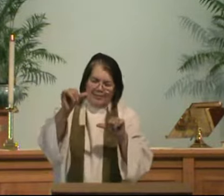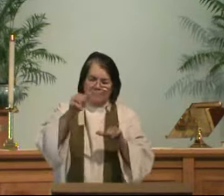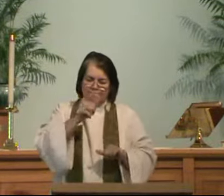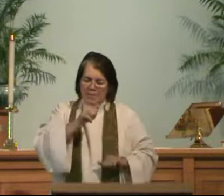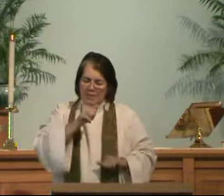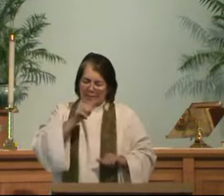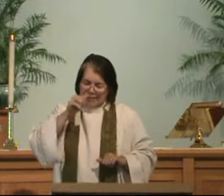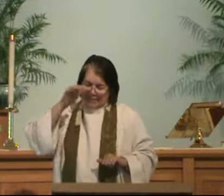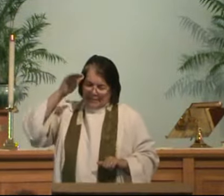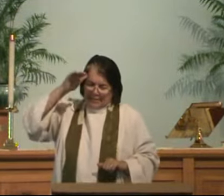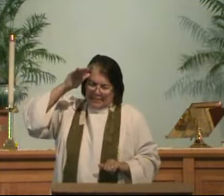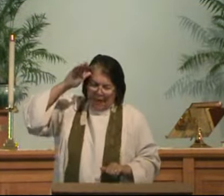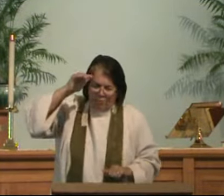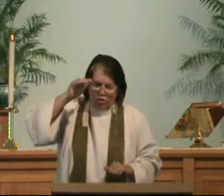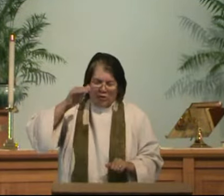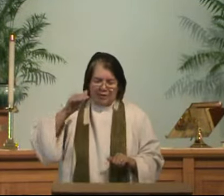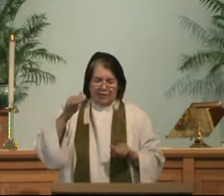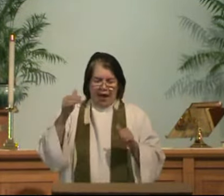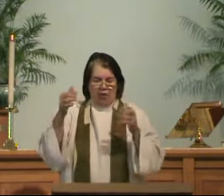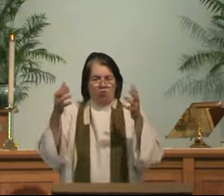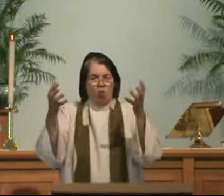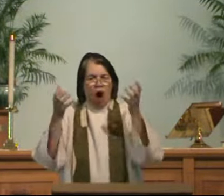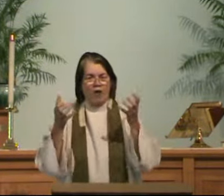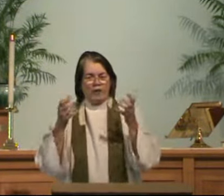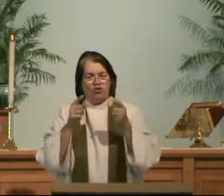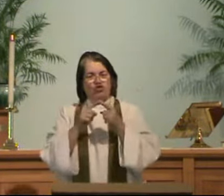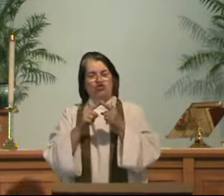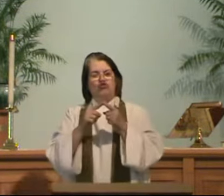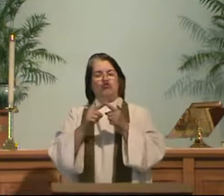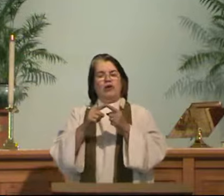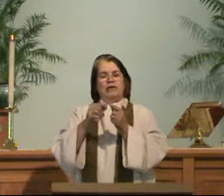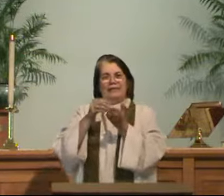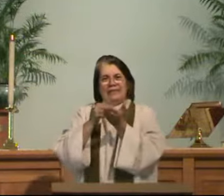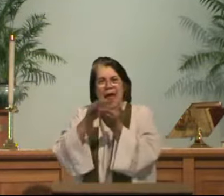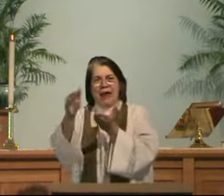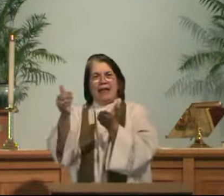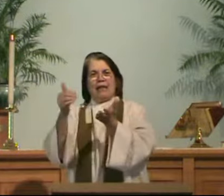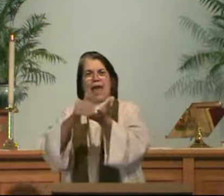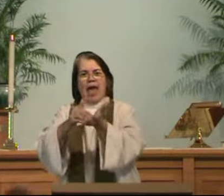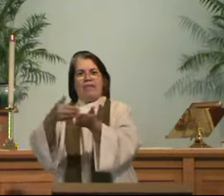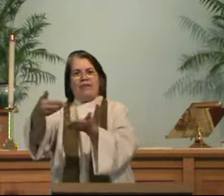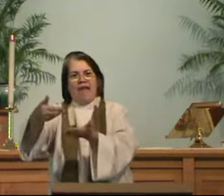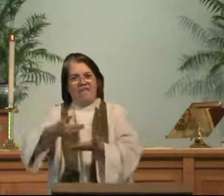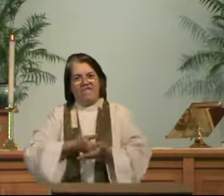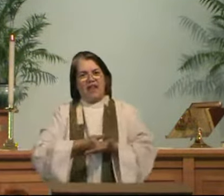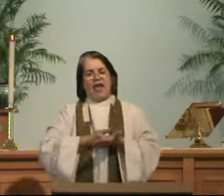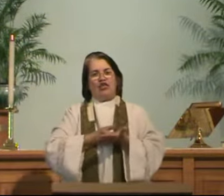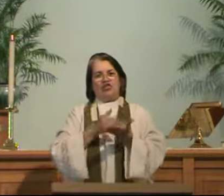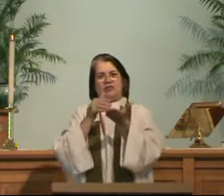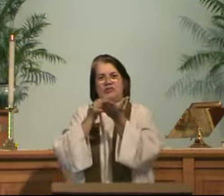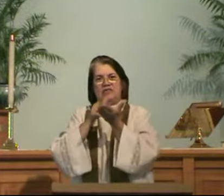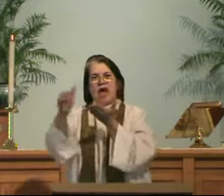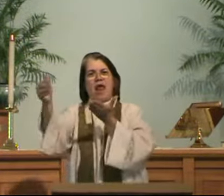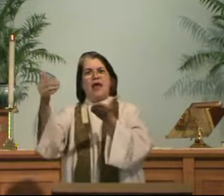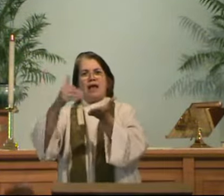constant stubbornness and wanting to send again invitations, send